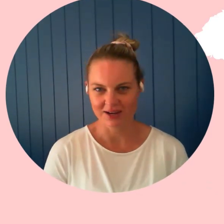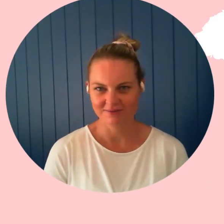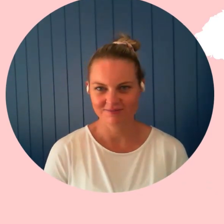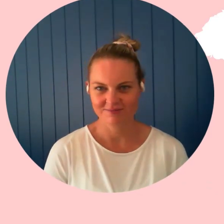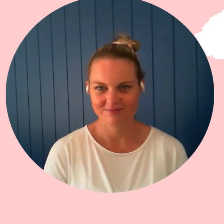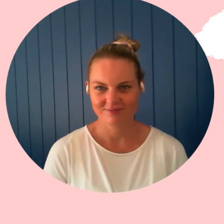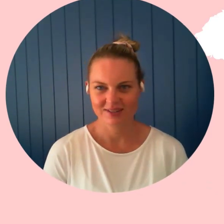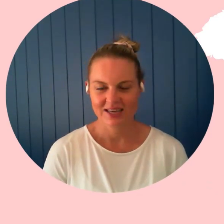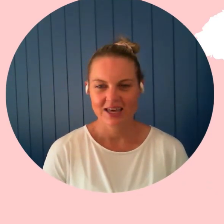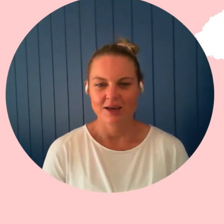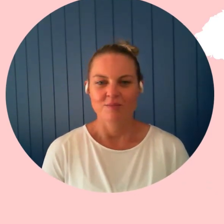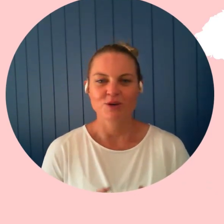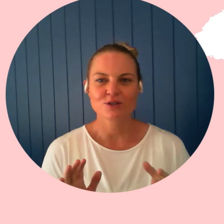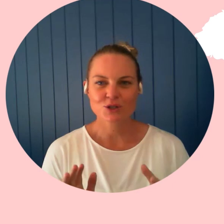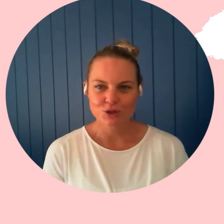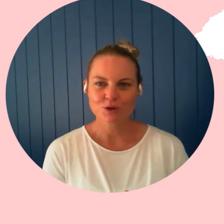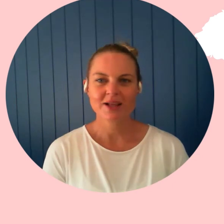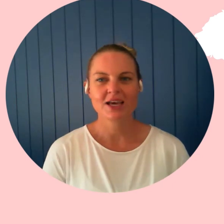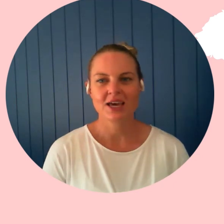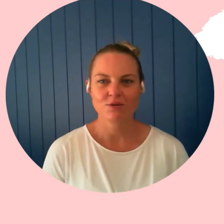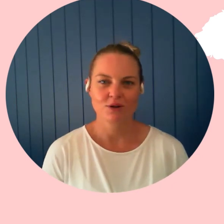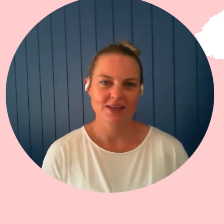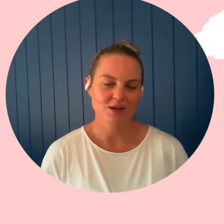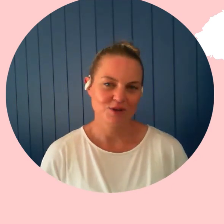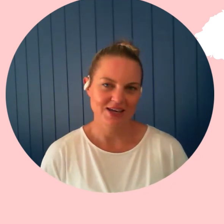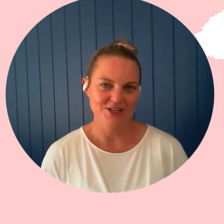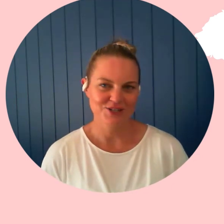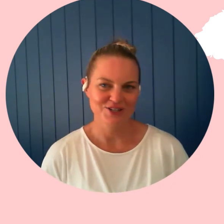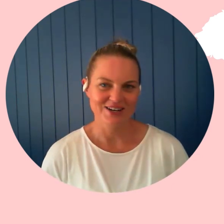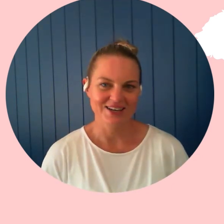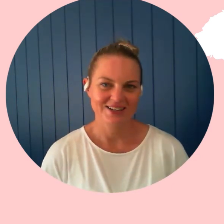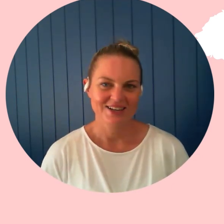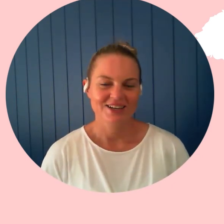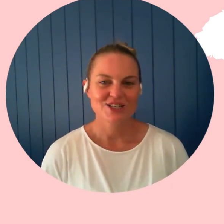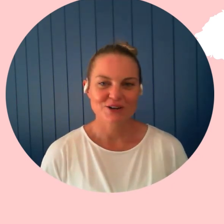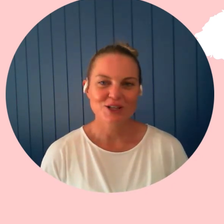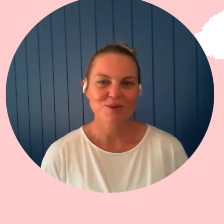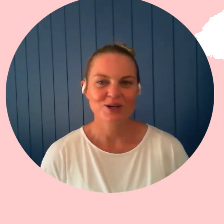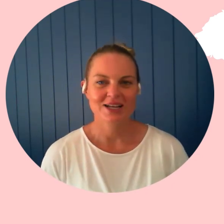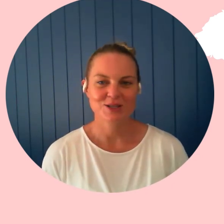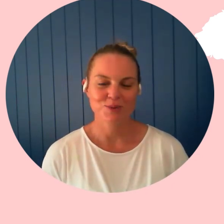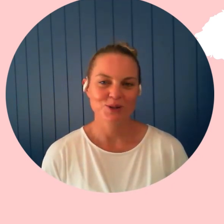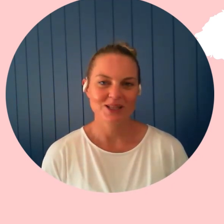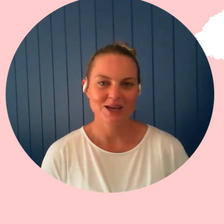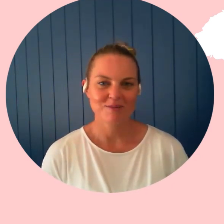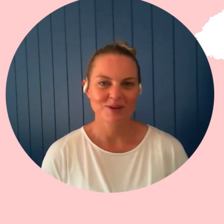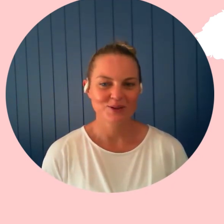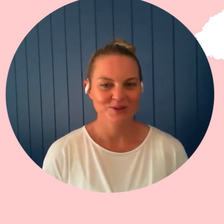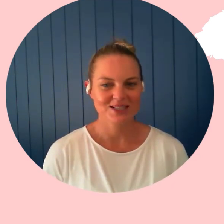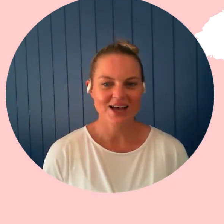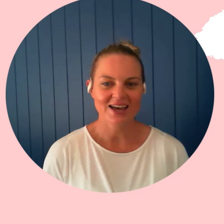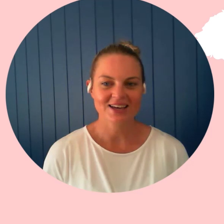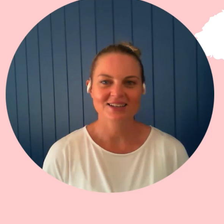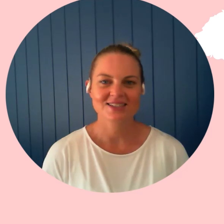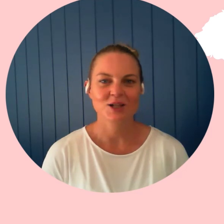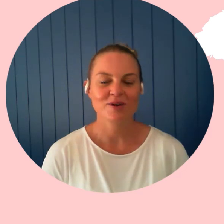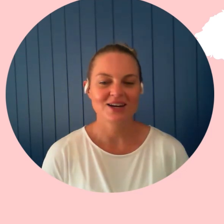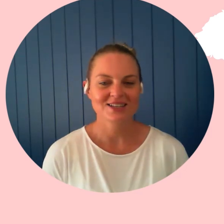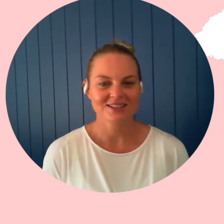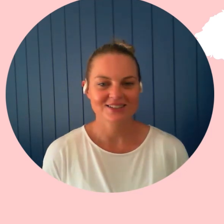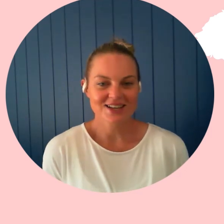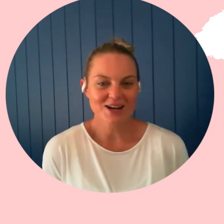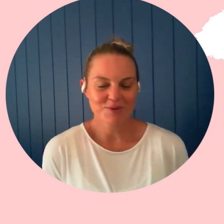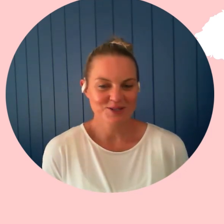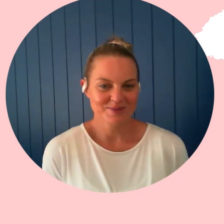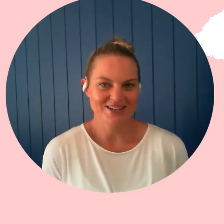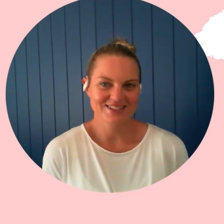one, because you play a key role in their communication journey. Cheering them on and supporting them looks like celebrating